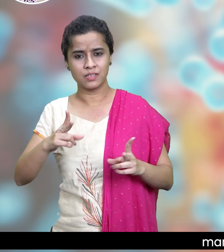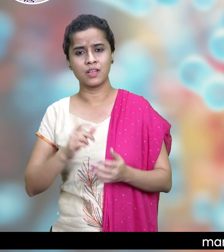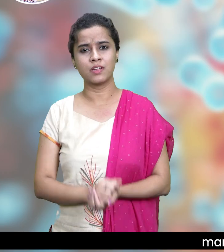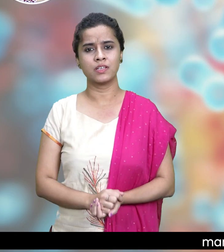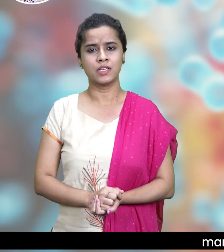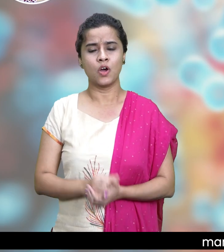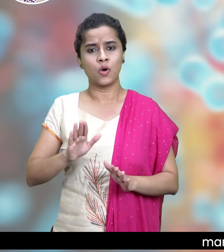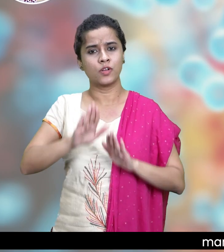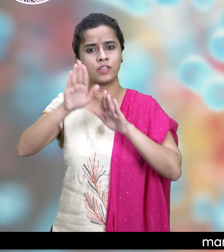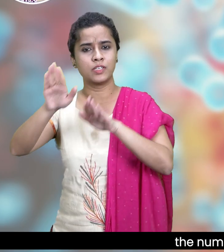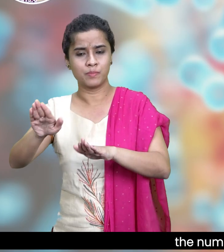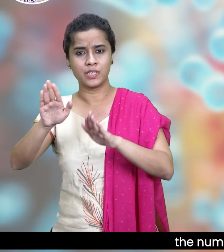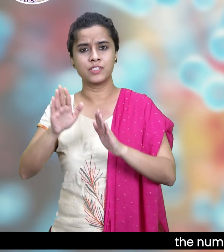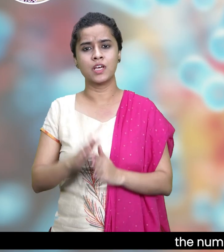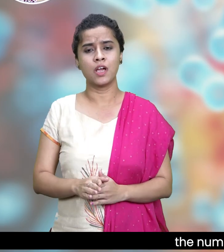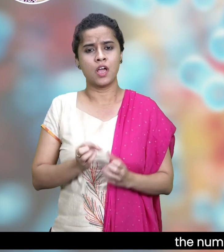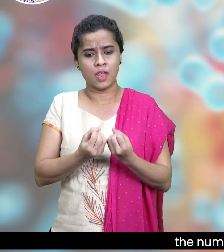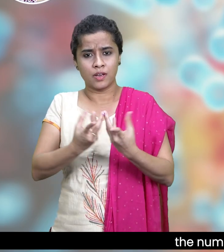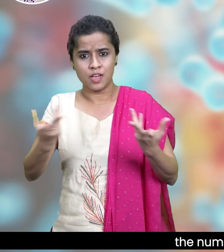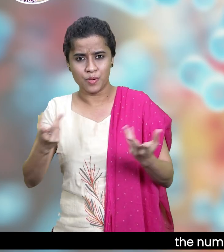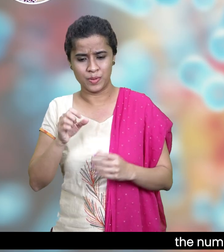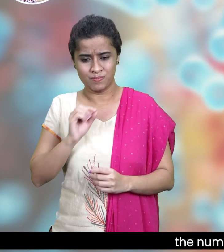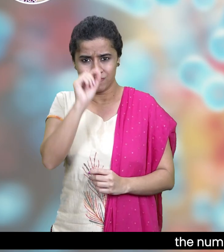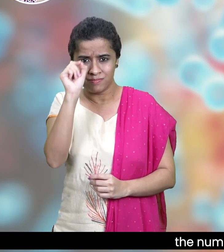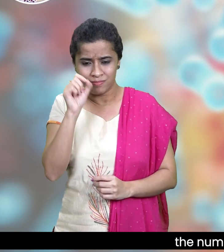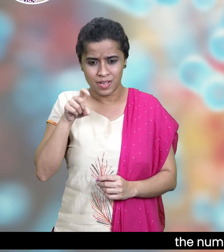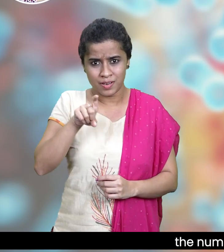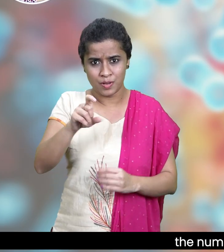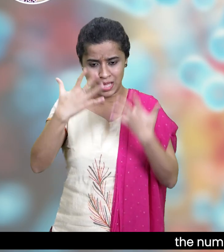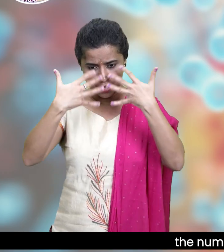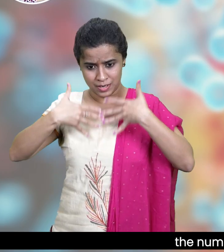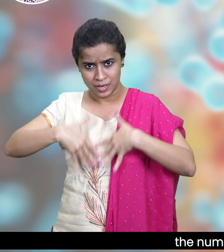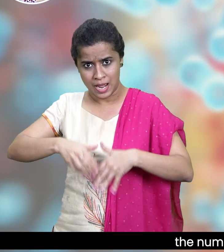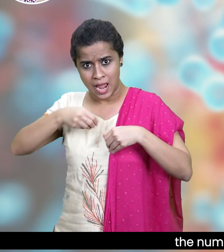manifestations depends on the number of microbes in the body.